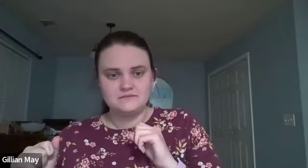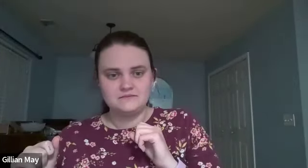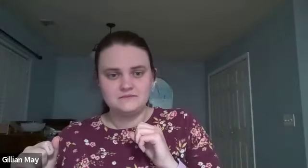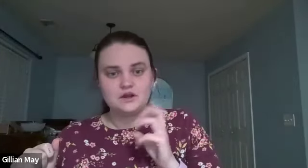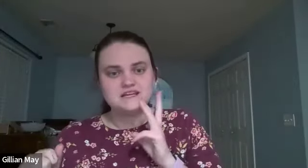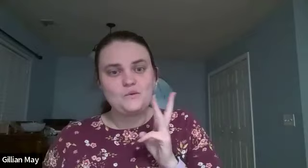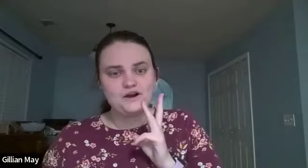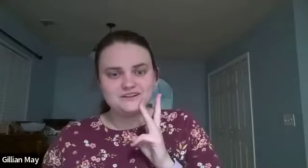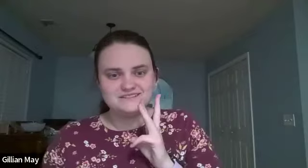Are you saying water?